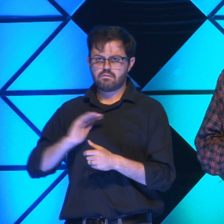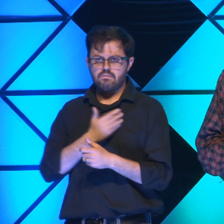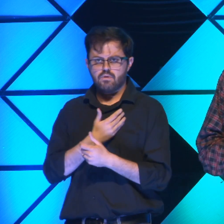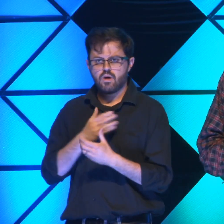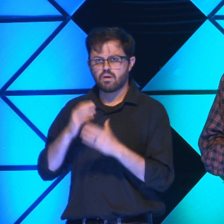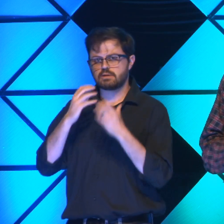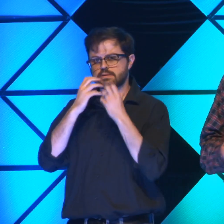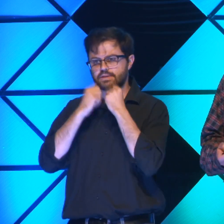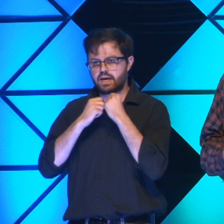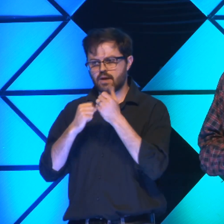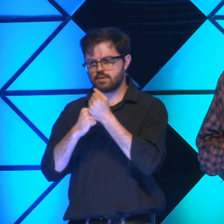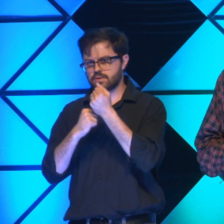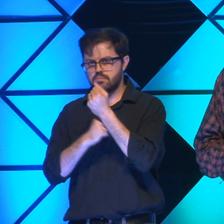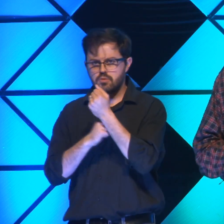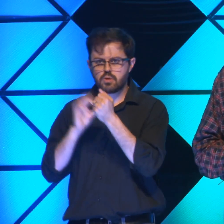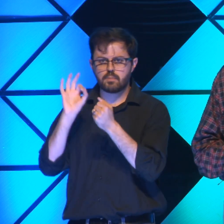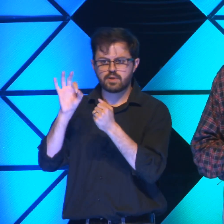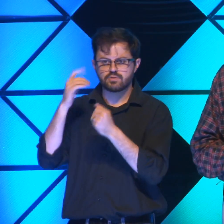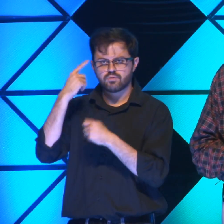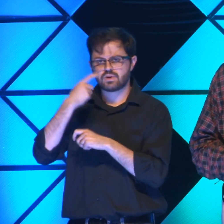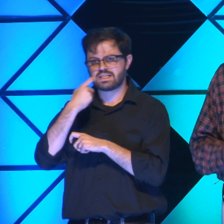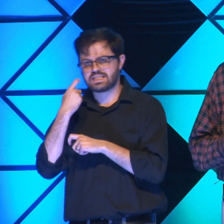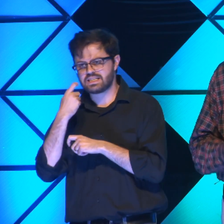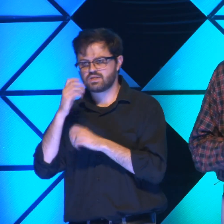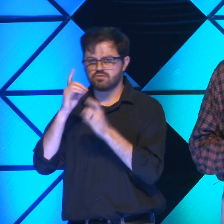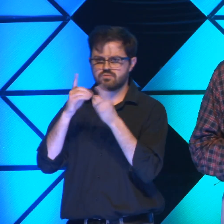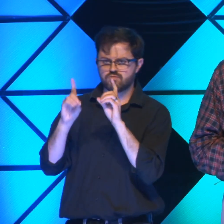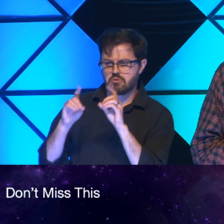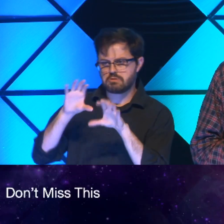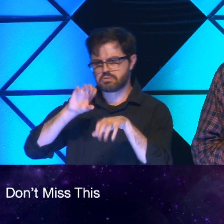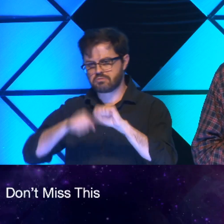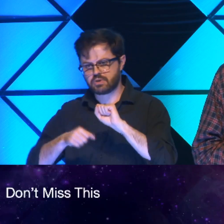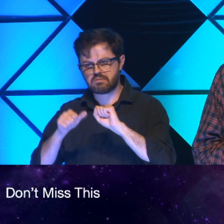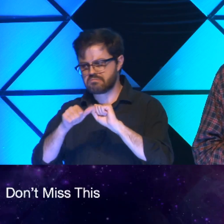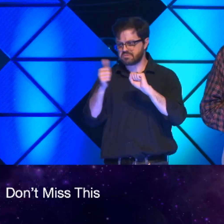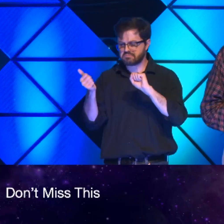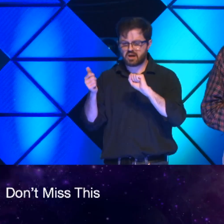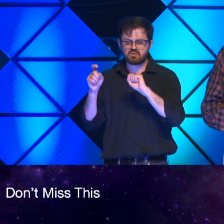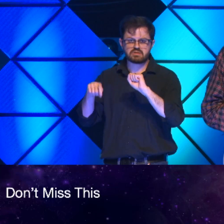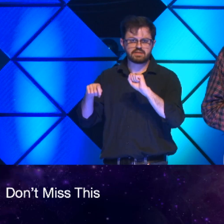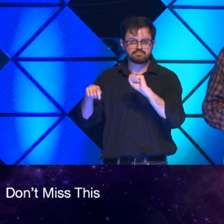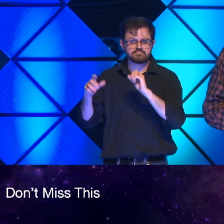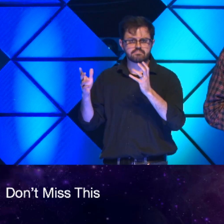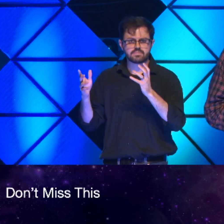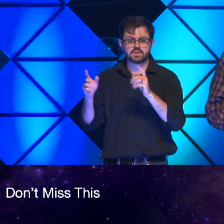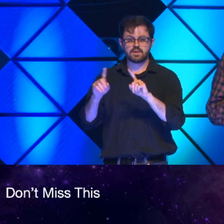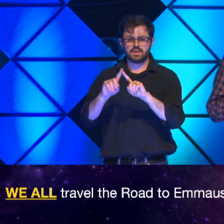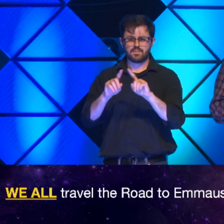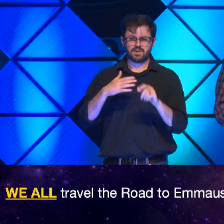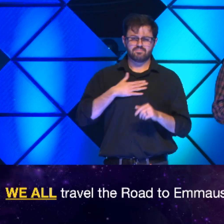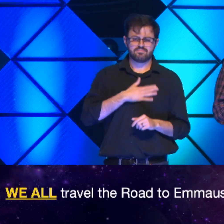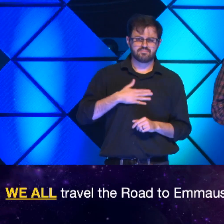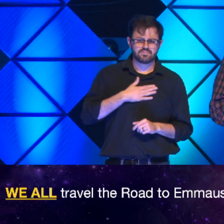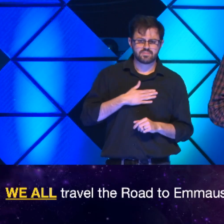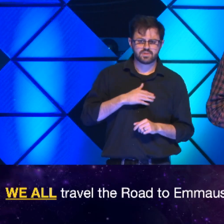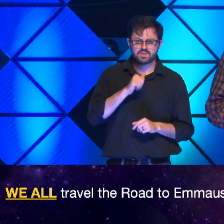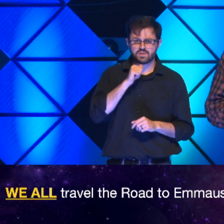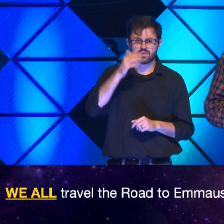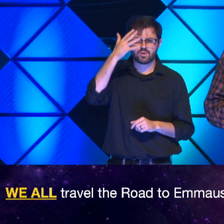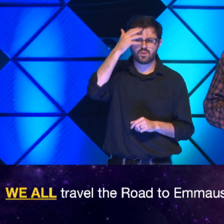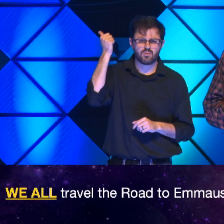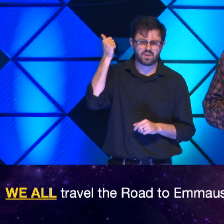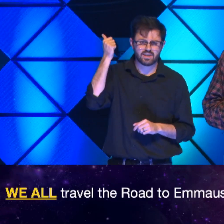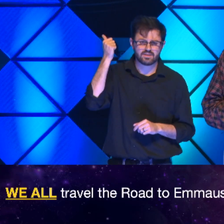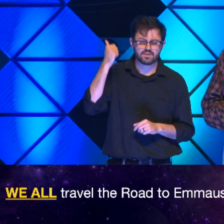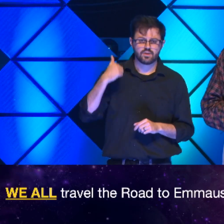grief or some other need. But please don't miss this. We all travel the